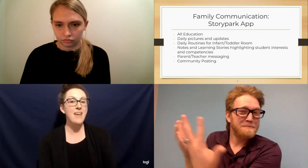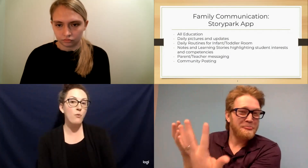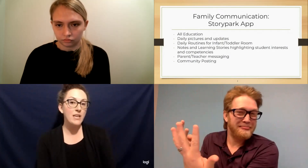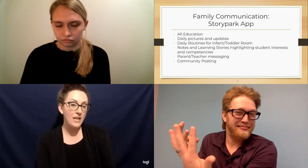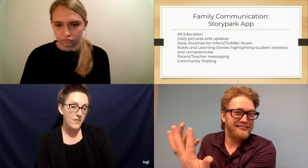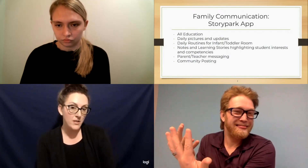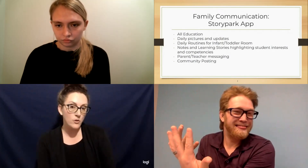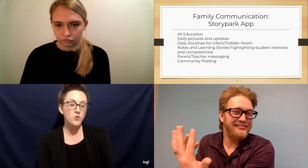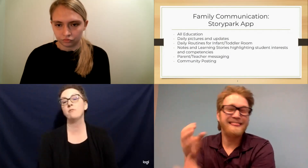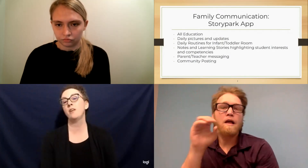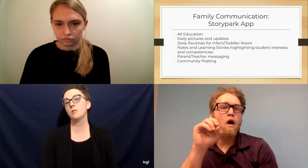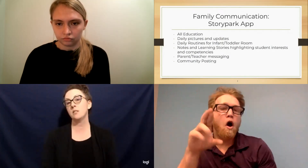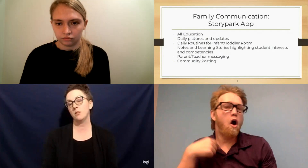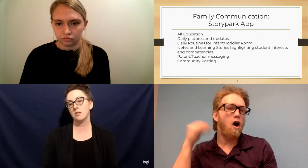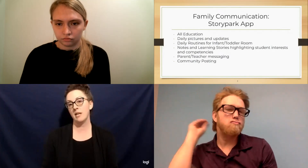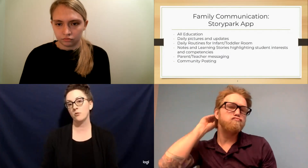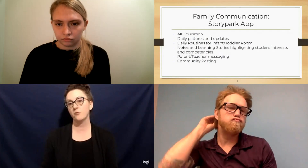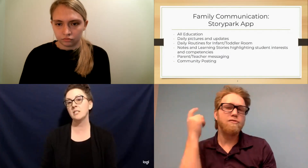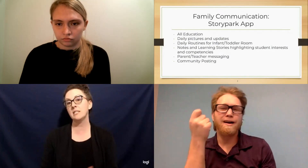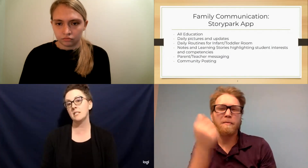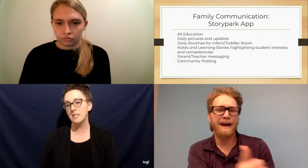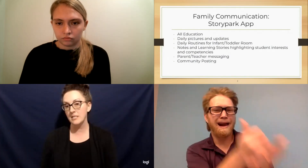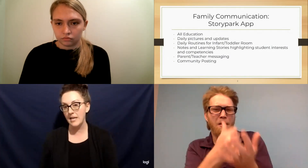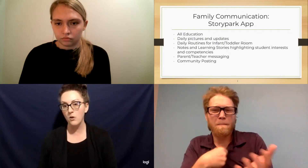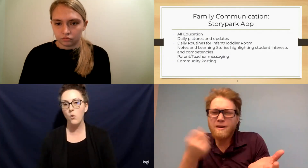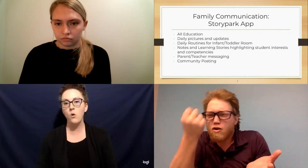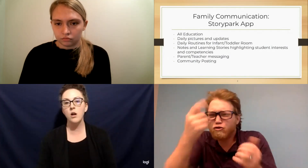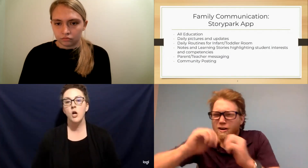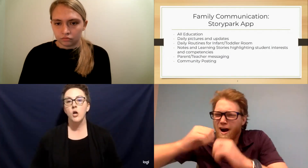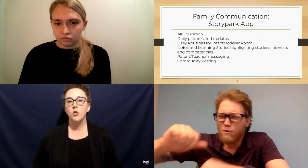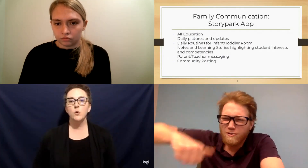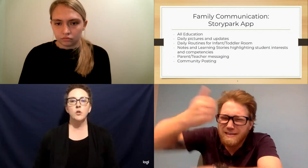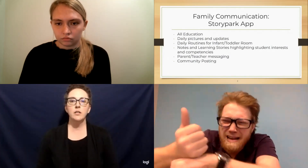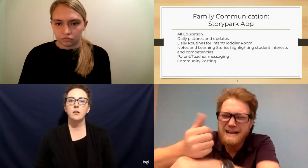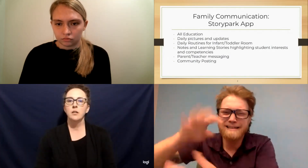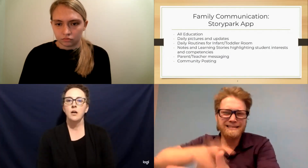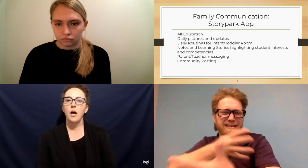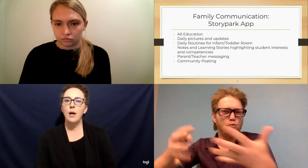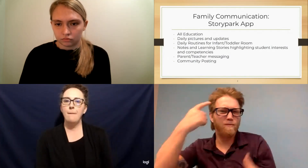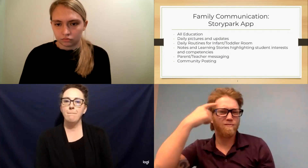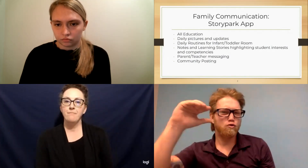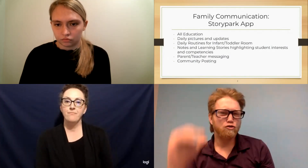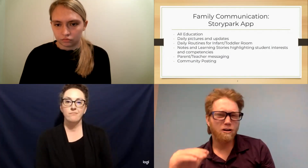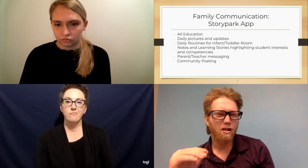maybe that weekend, then you can try to follow a similar schedule for consistency's sake. Or you could,